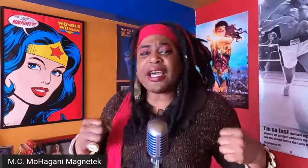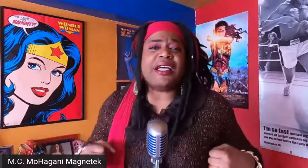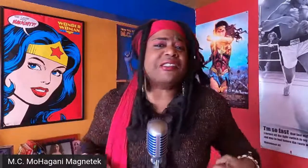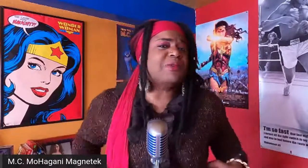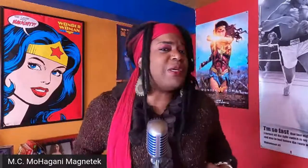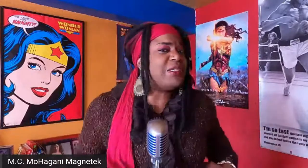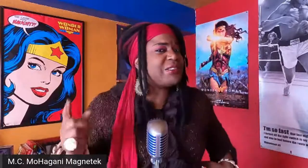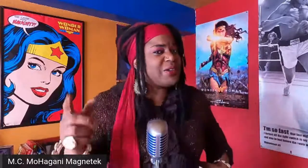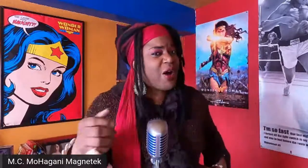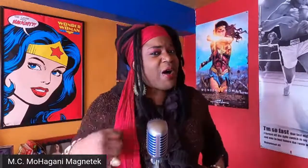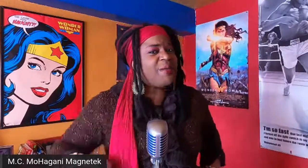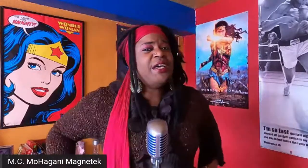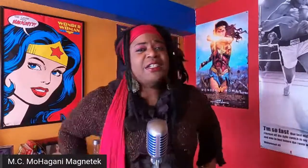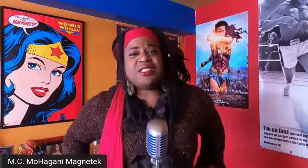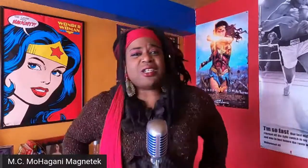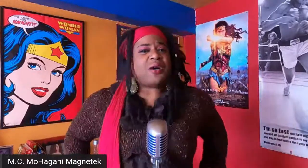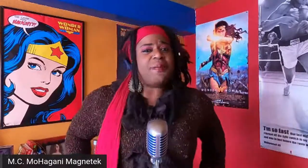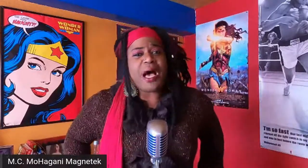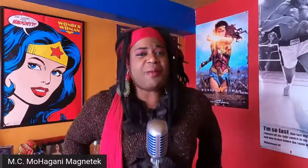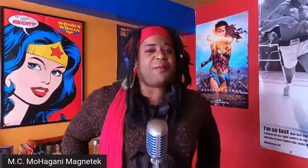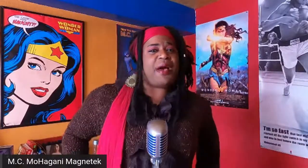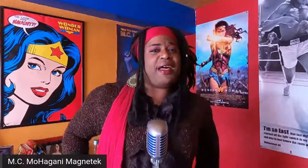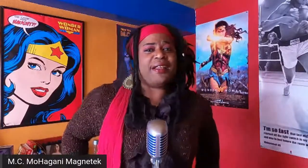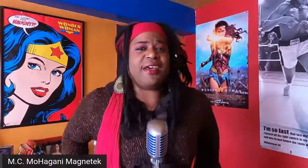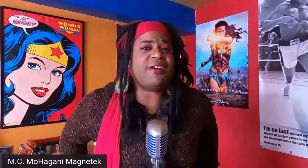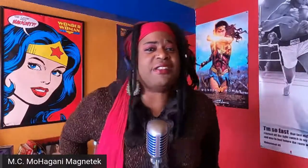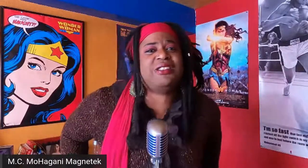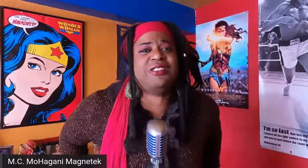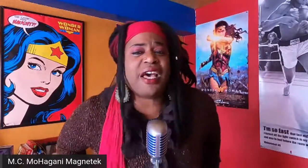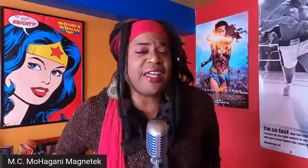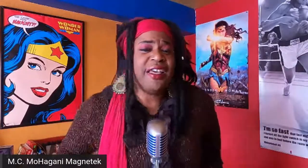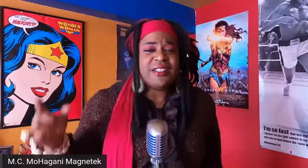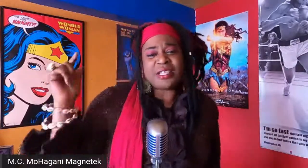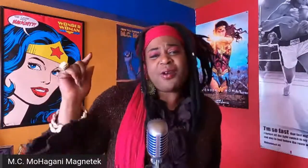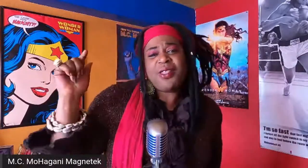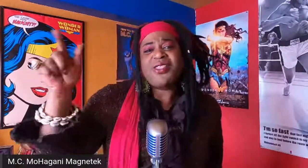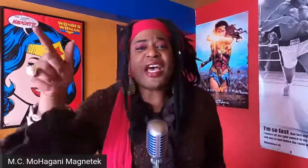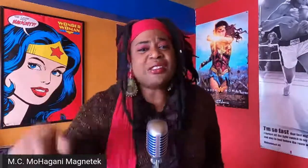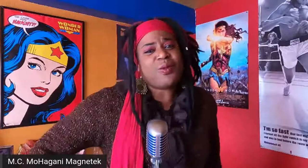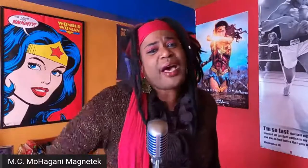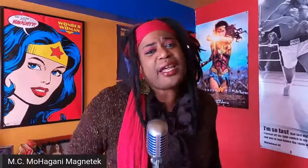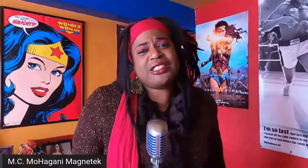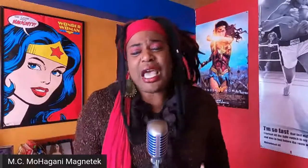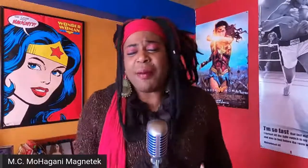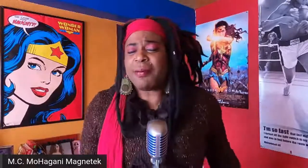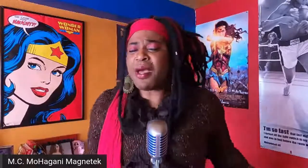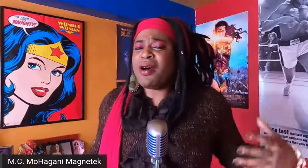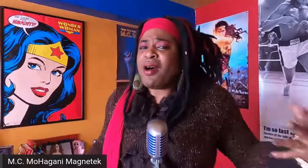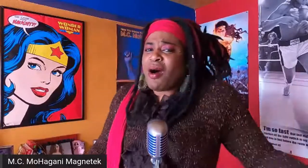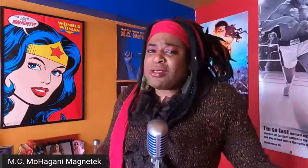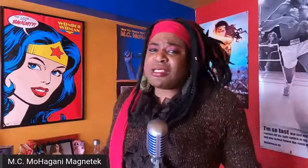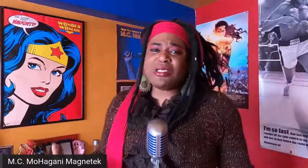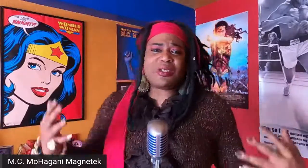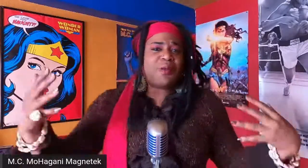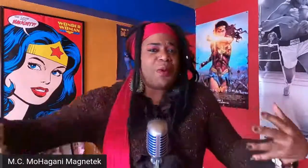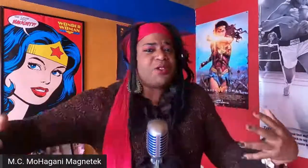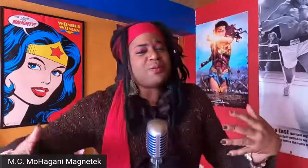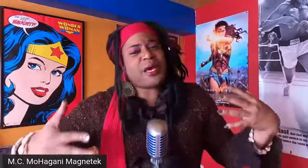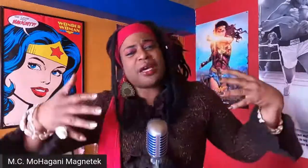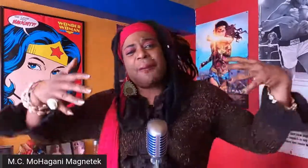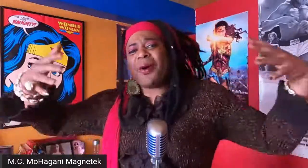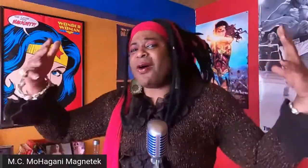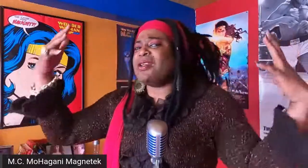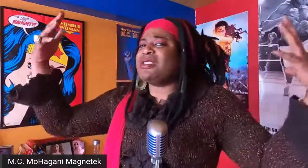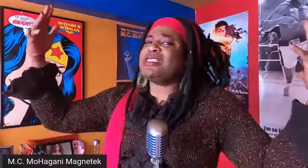cakes, I got the sweetness, so call me Sugar Mama. My lyrics are jelly, so that's why they jam. I'm your host is doing the most